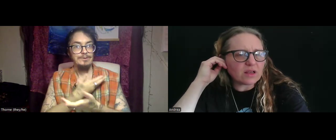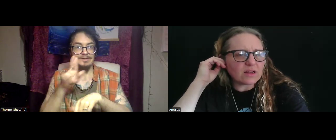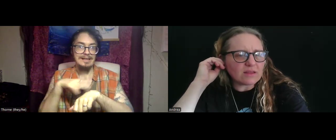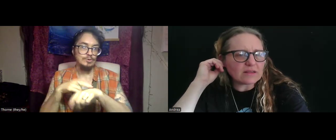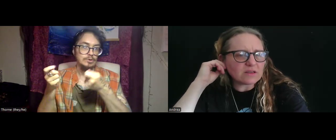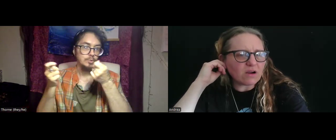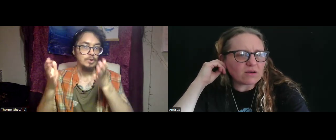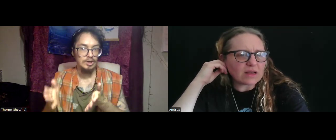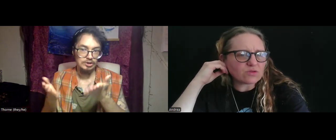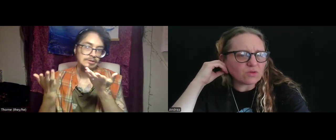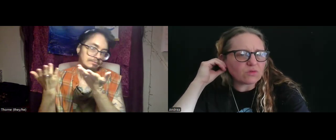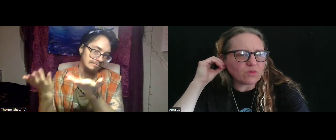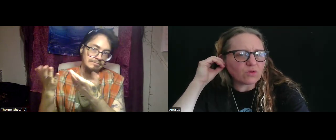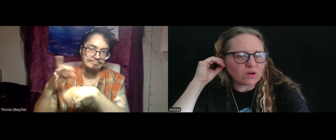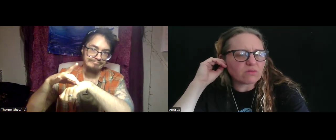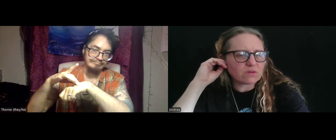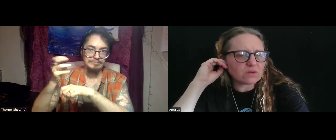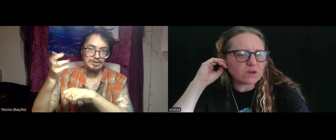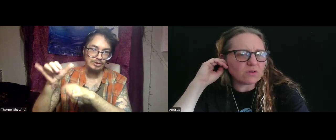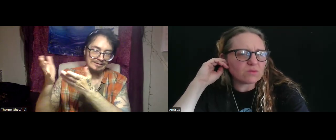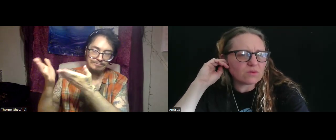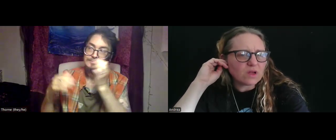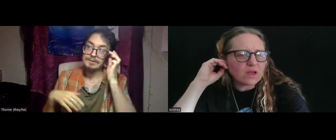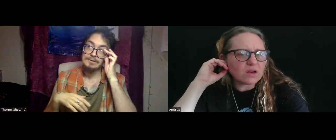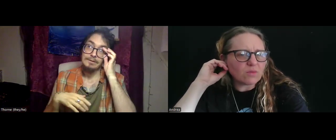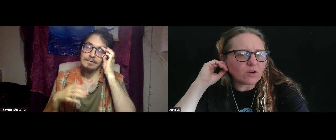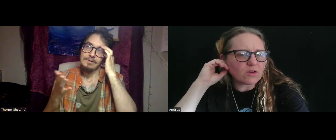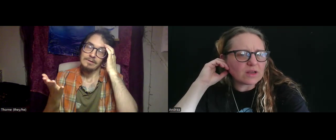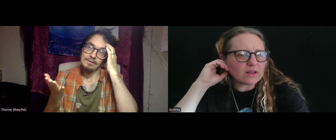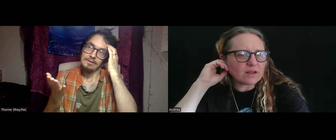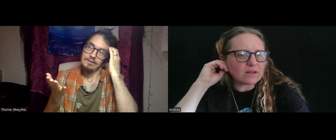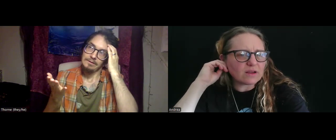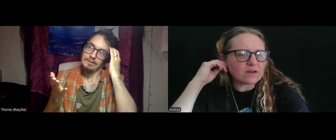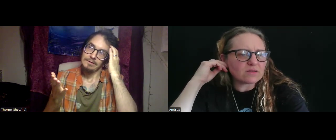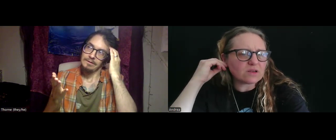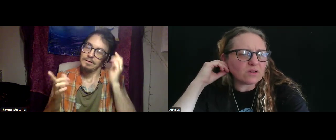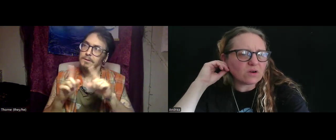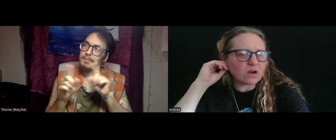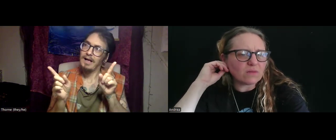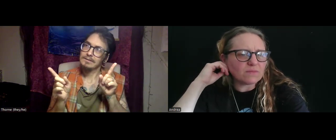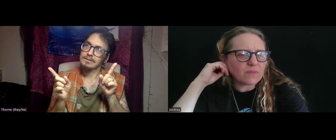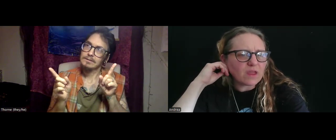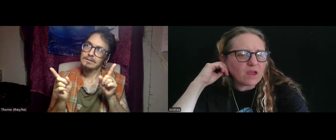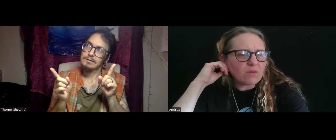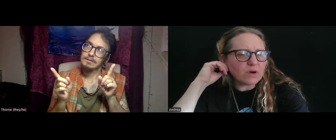and that's our natural ruler. So, Mercury there. So,